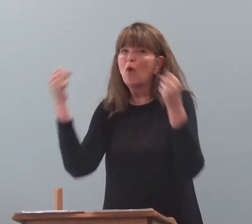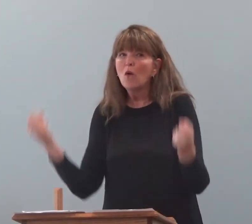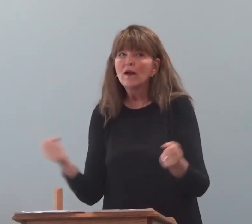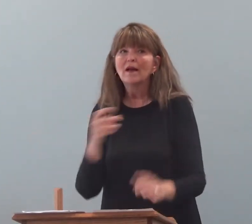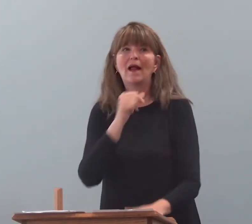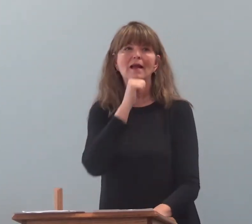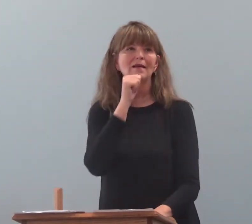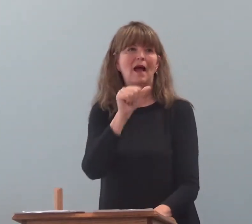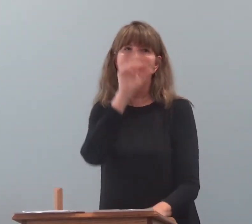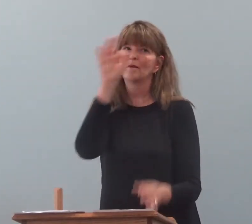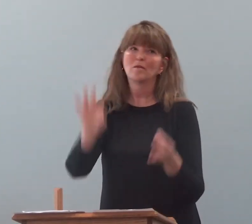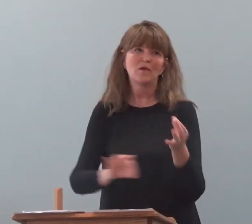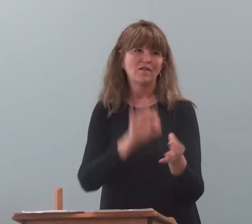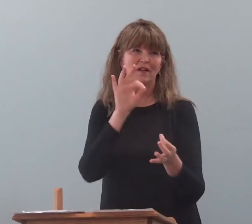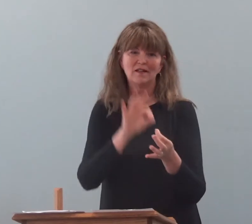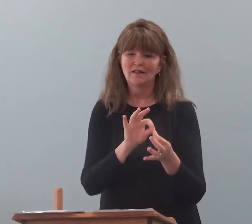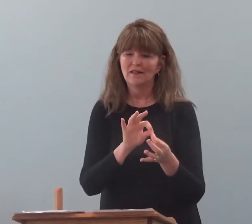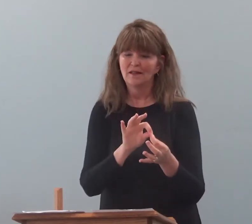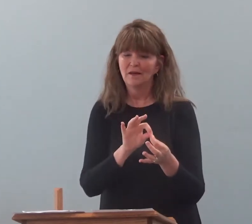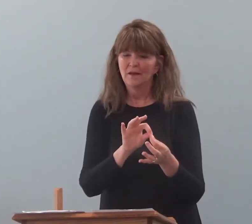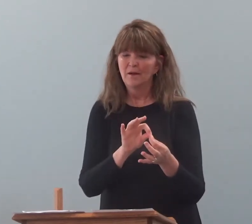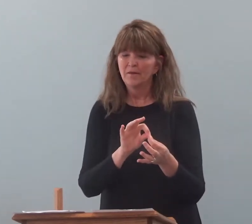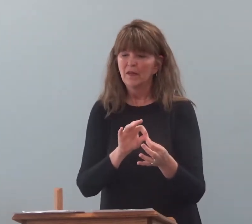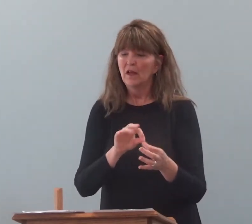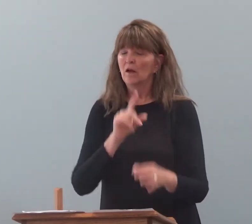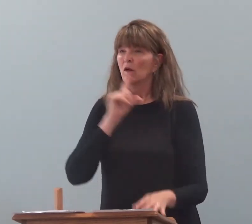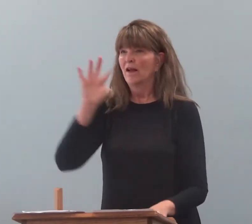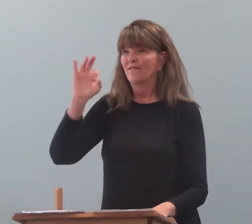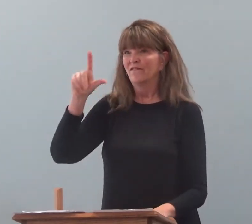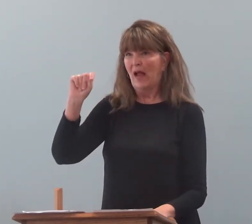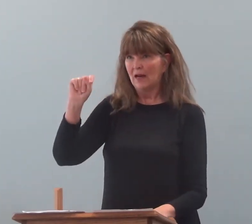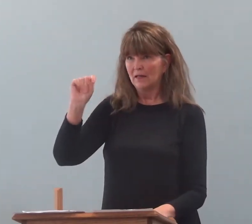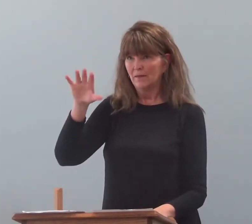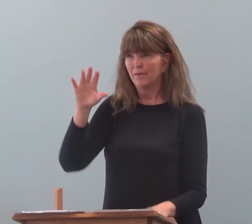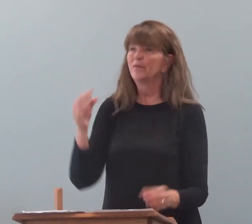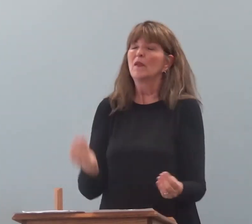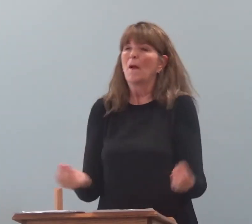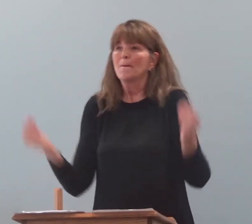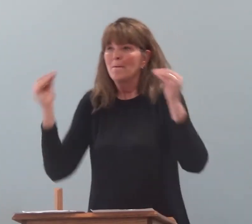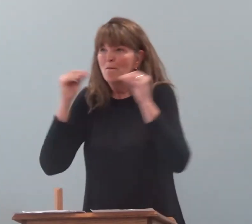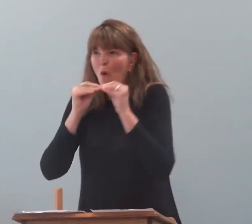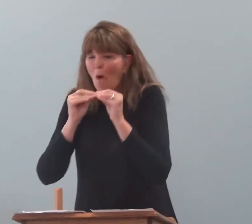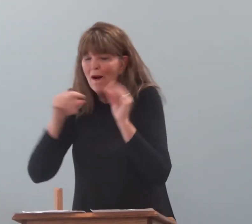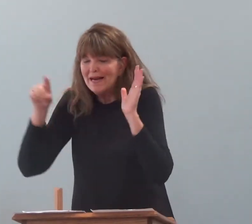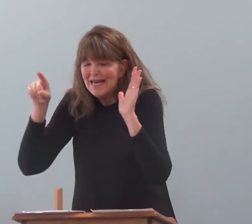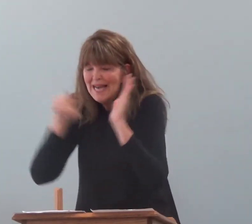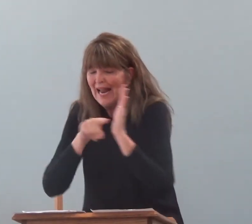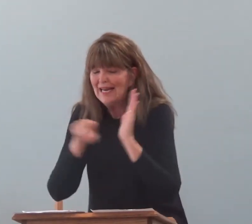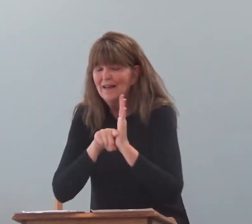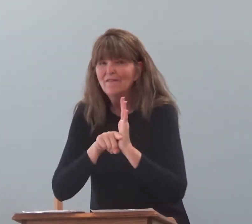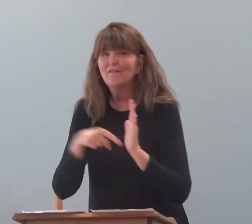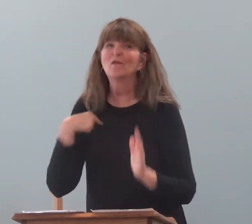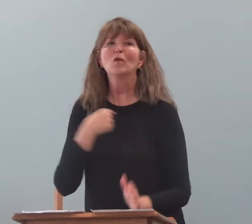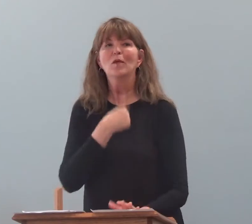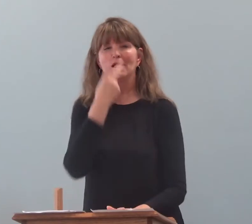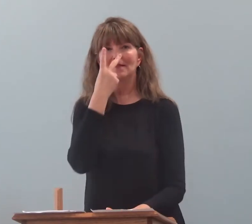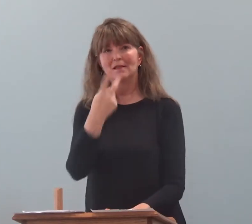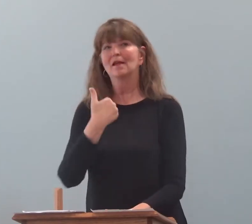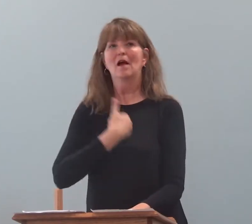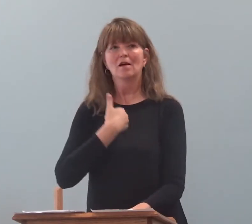on how we can see ourselves broken and not perfected.